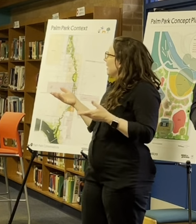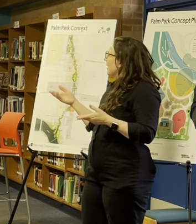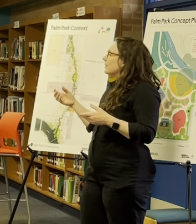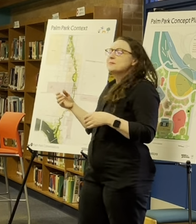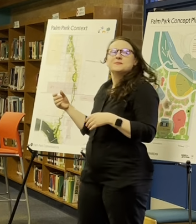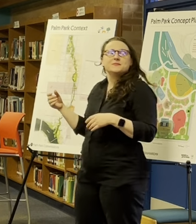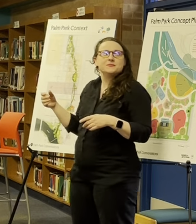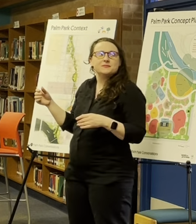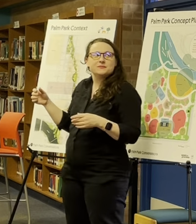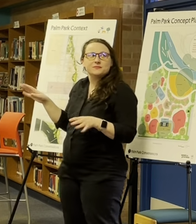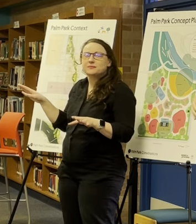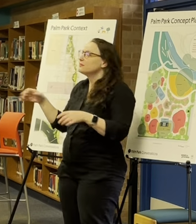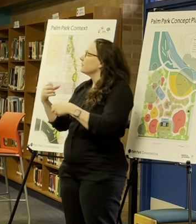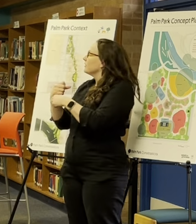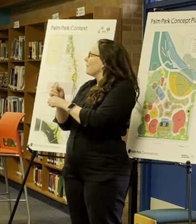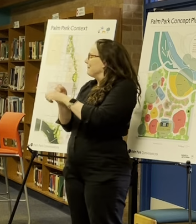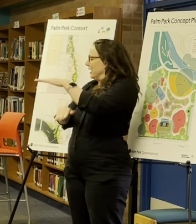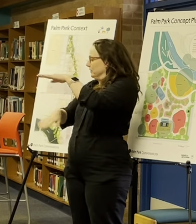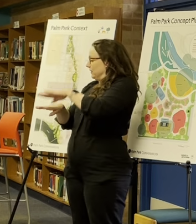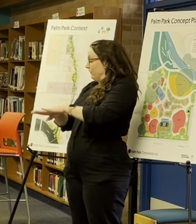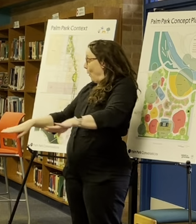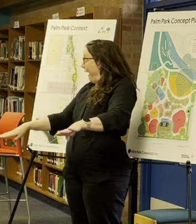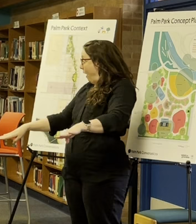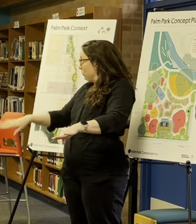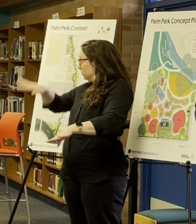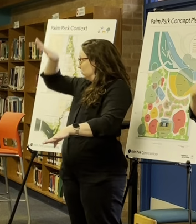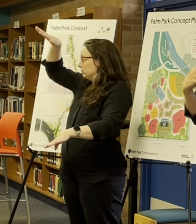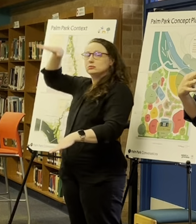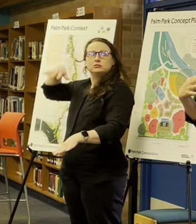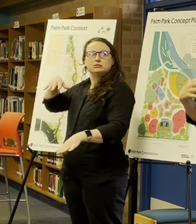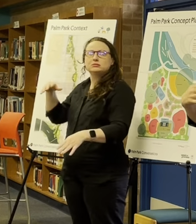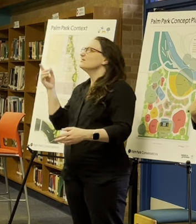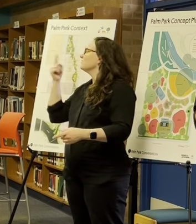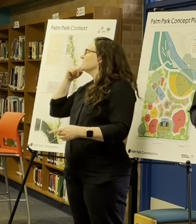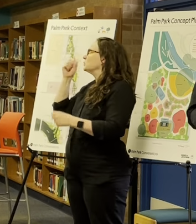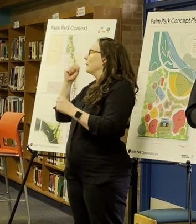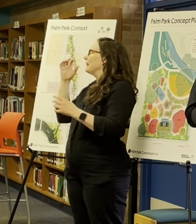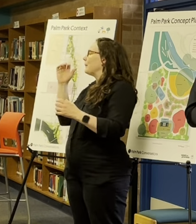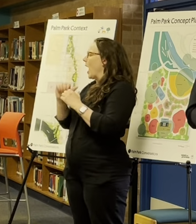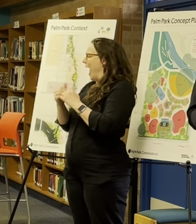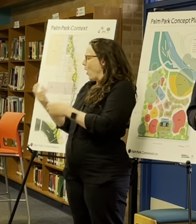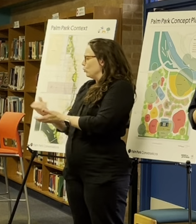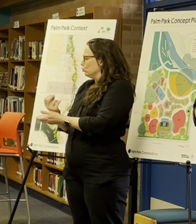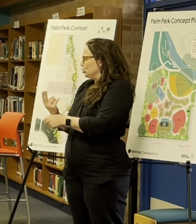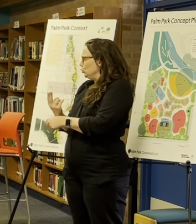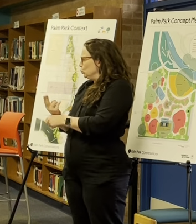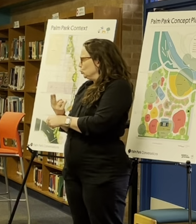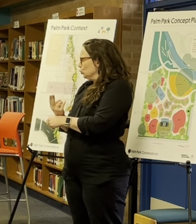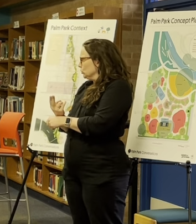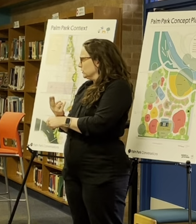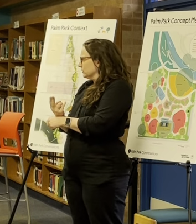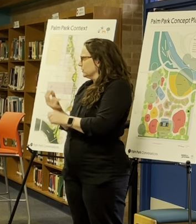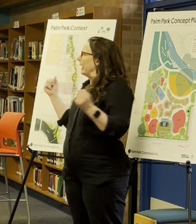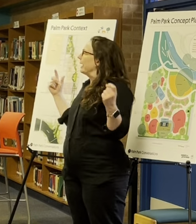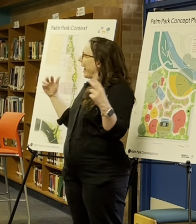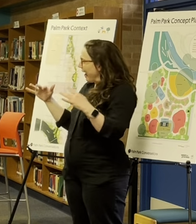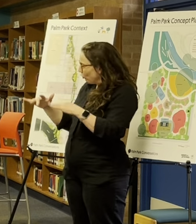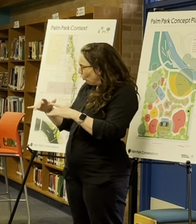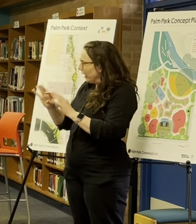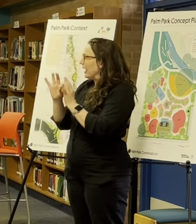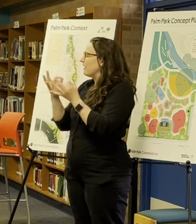We then would make the space beneath this, we'd be thinking about that. How can we use this for the gatherings, the